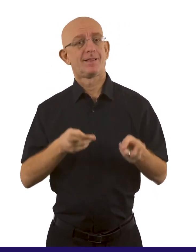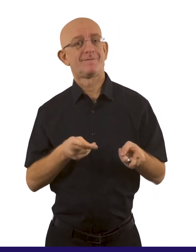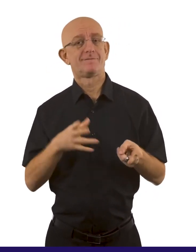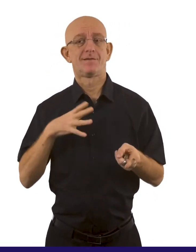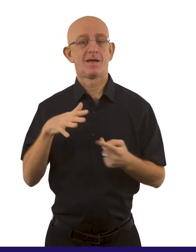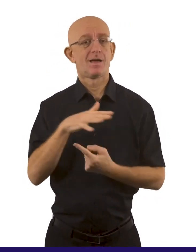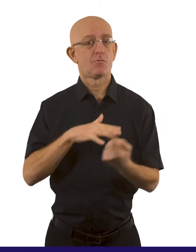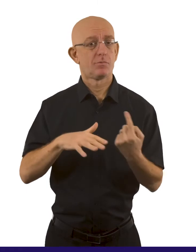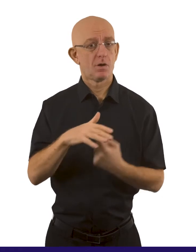Living area.